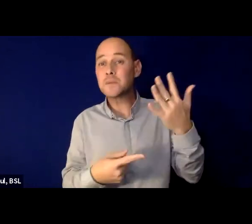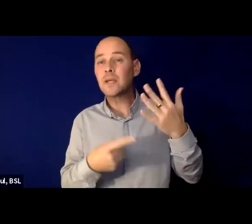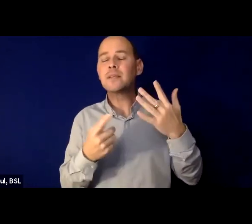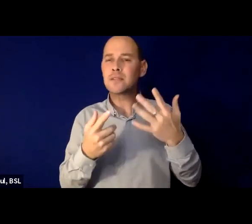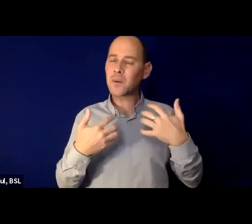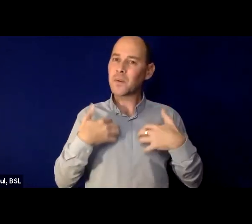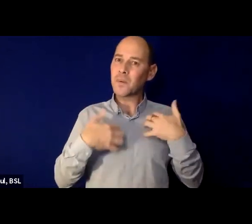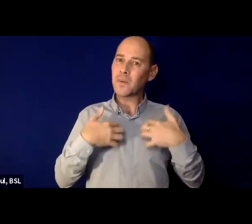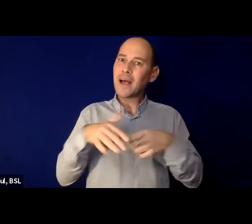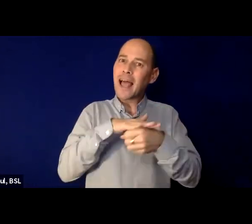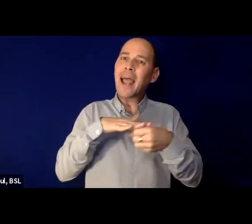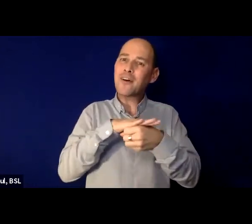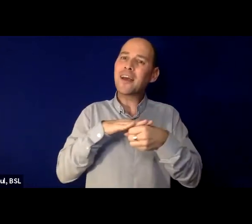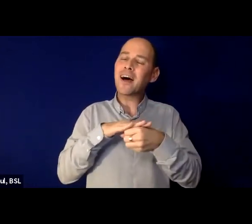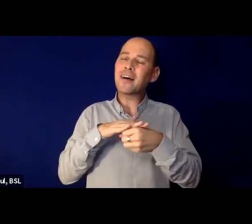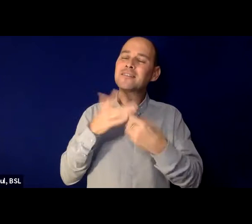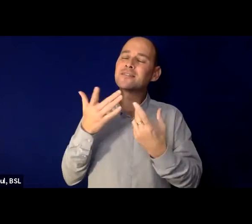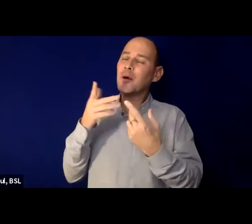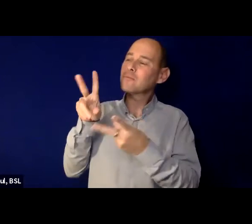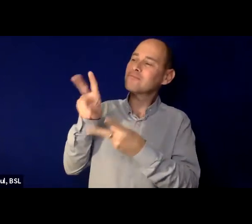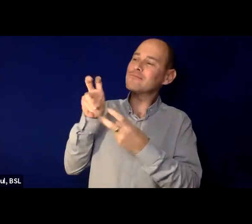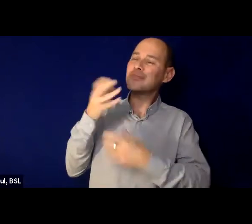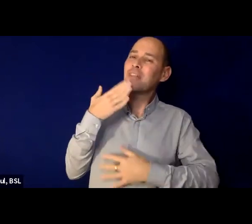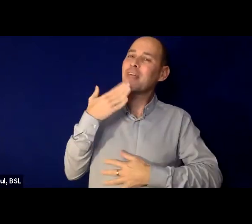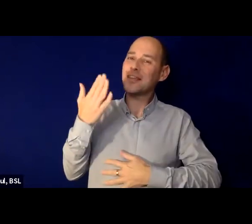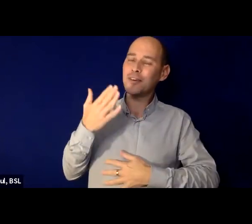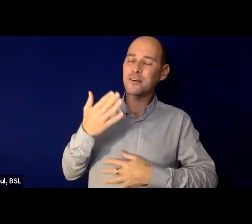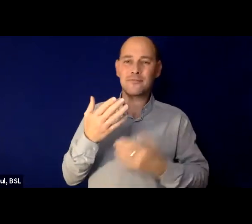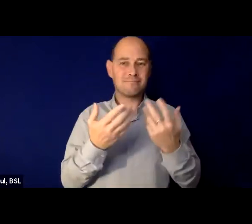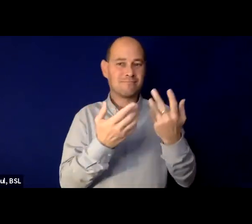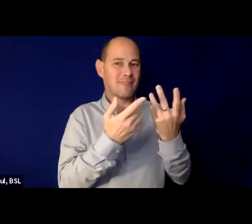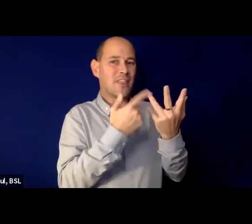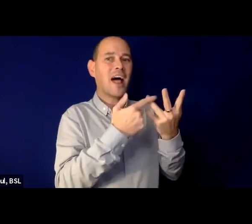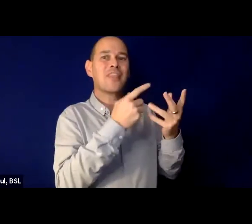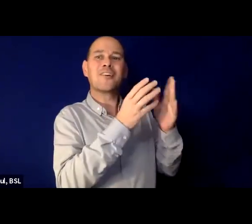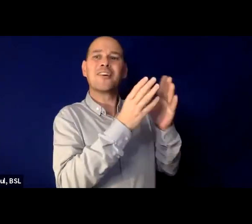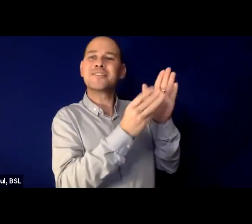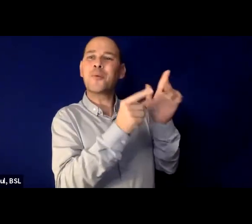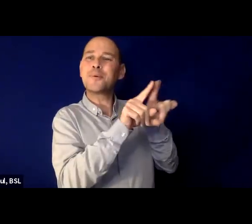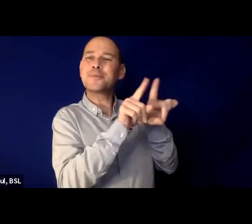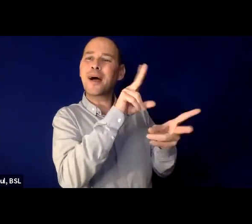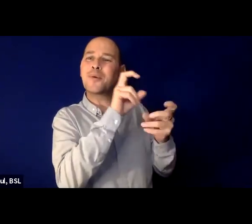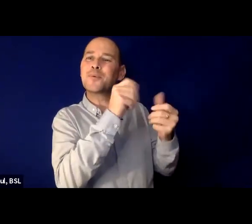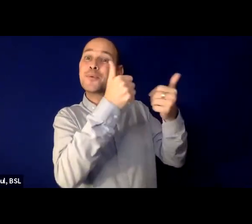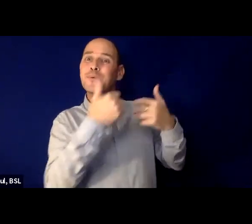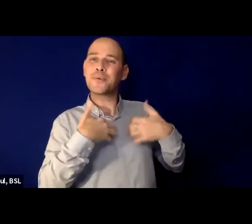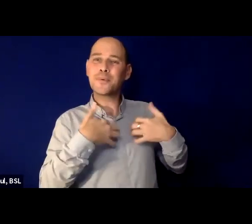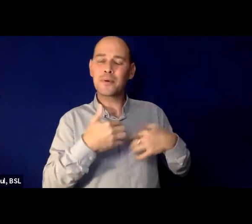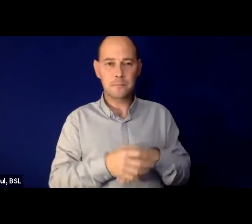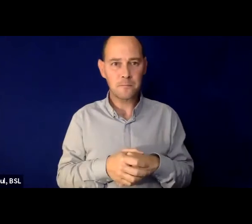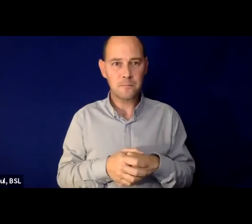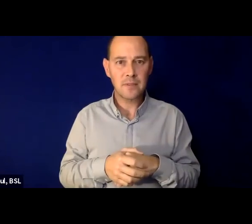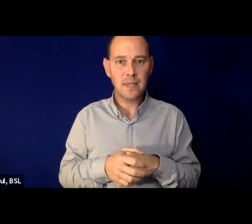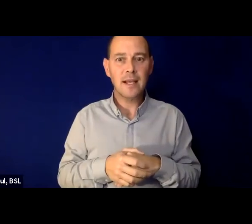area and really interesting to hear that alongside some of the other examples we've heard today as well. So we're just going to move on to a bit of a discussion. I can see we've